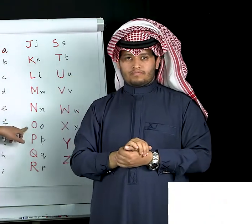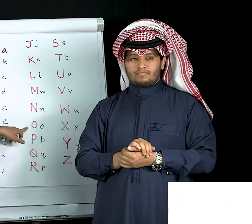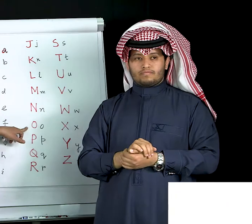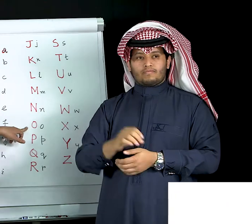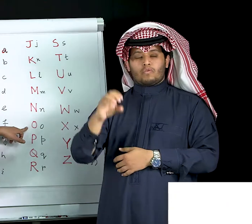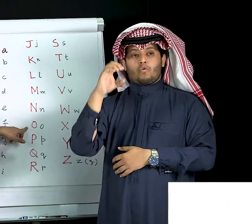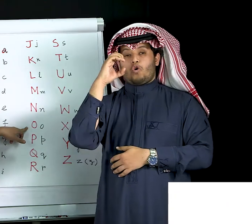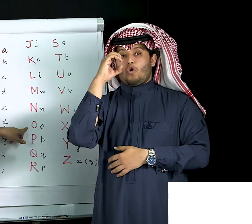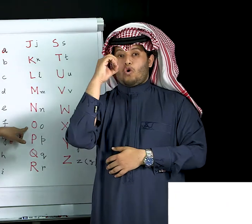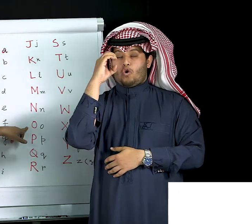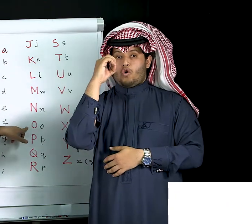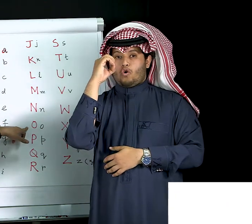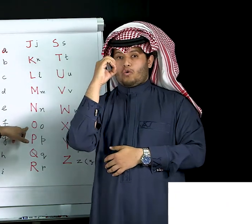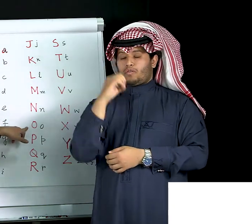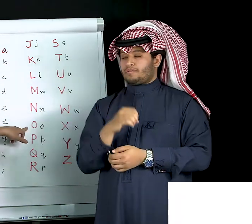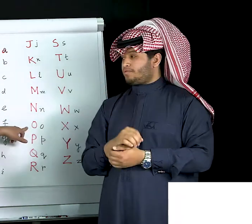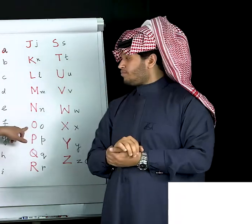O for